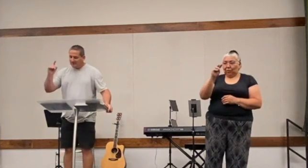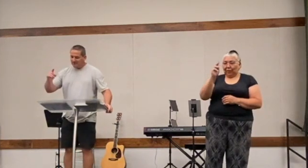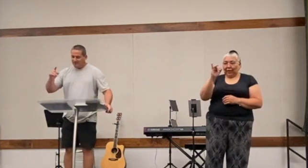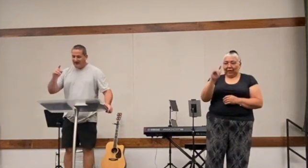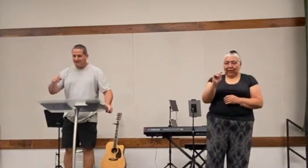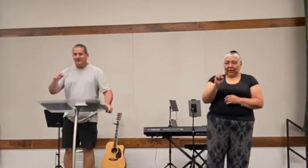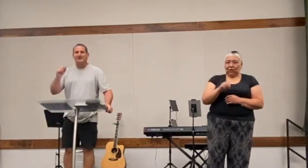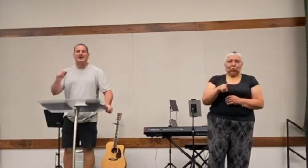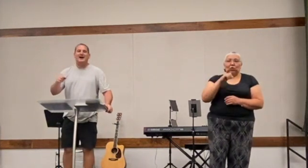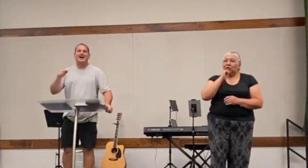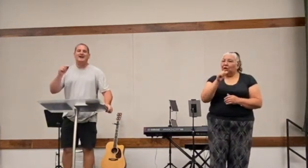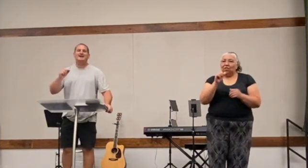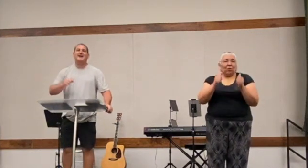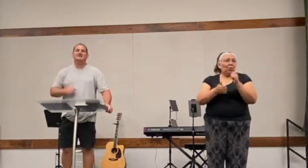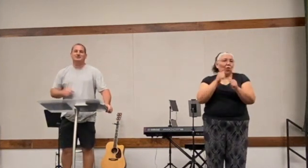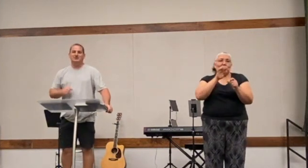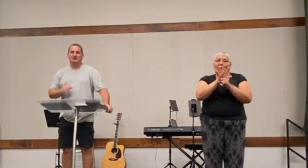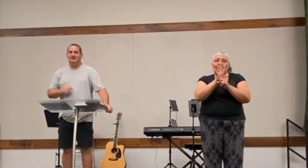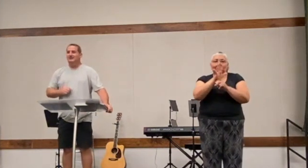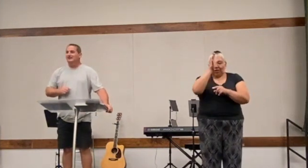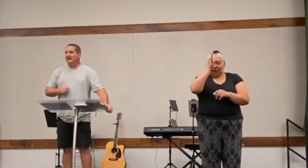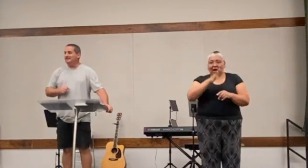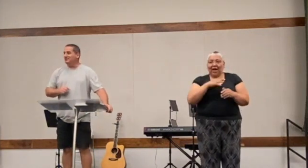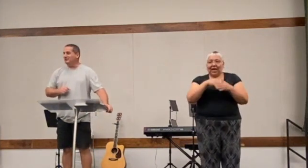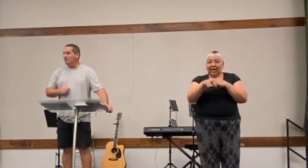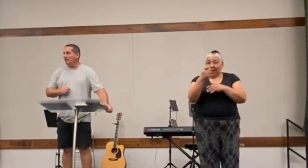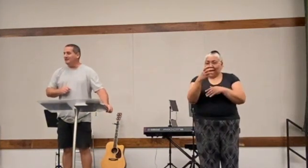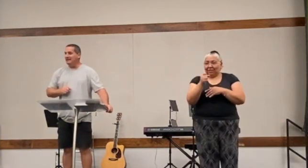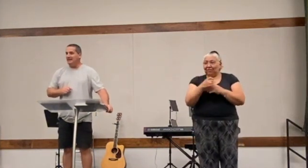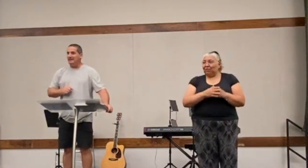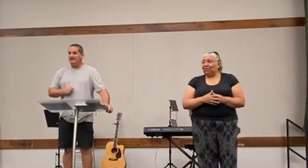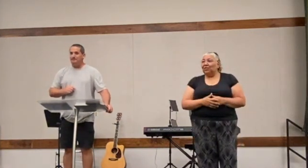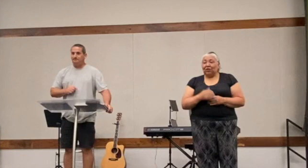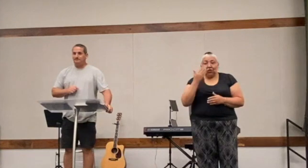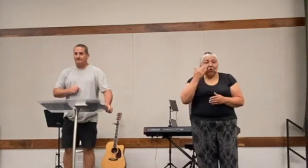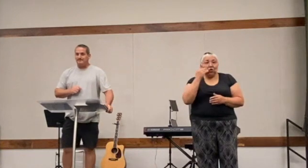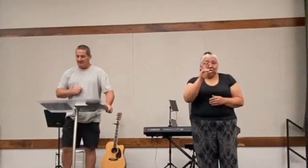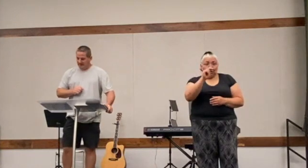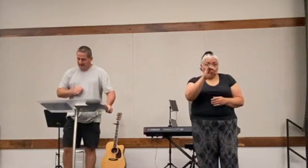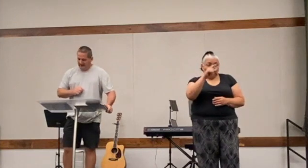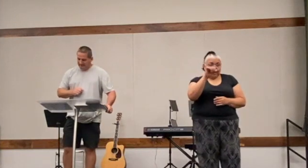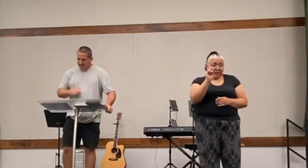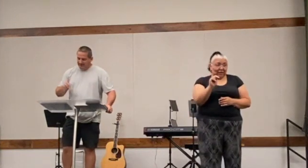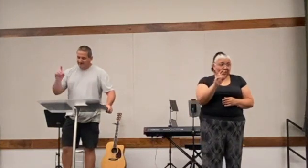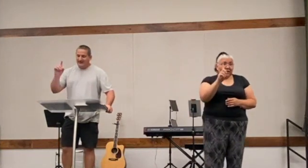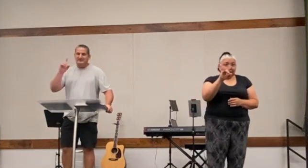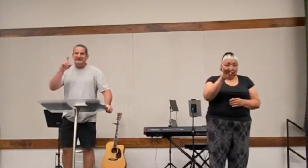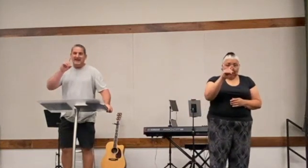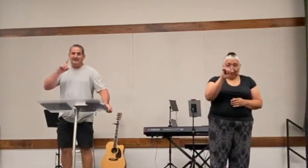not the most popular guy in high school. You guys know Napoleon Dynamite? Yeah. Okay.